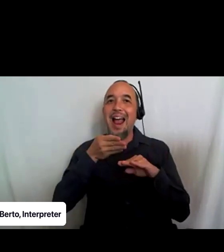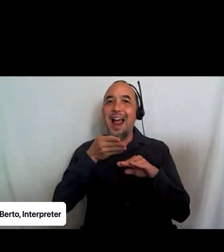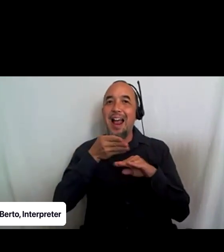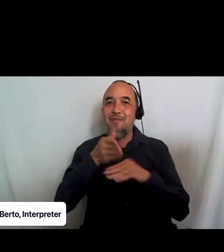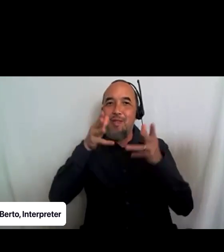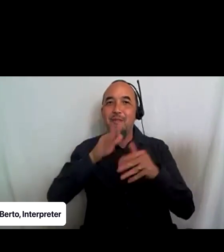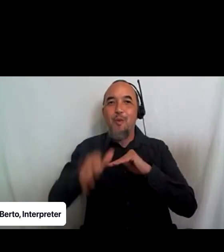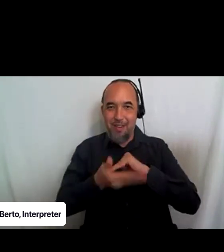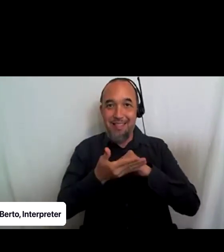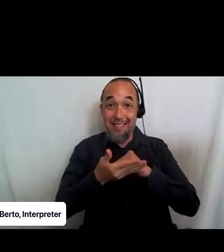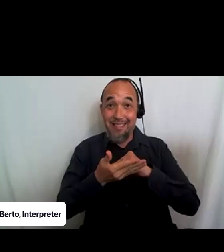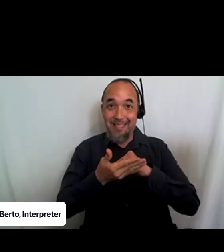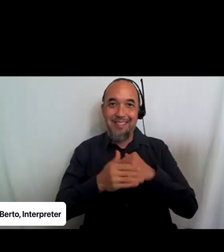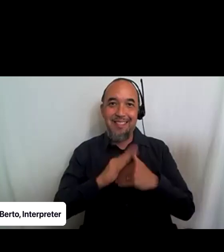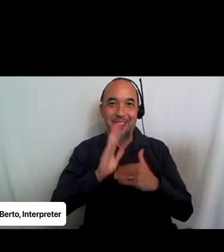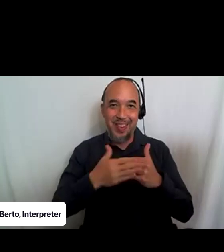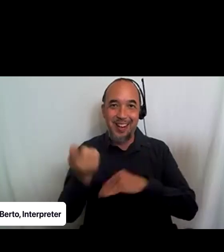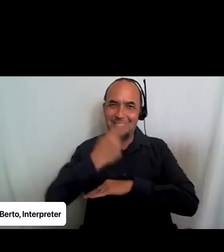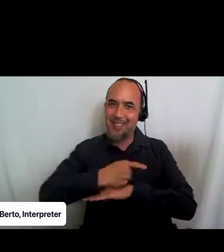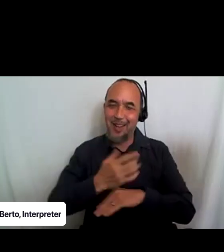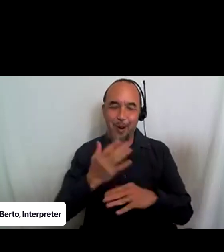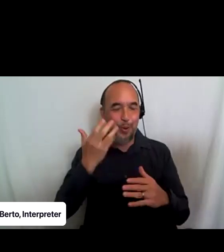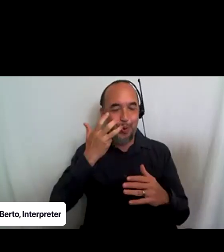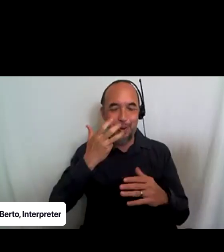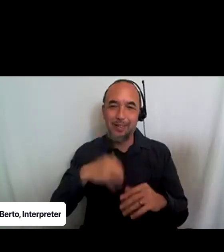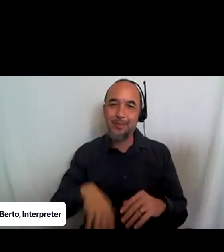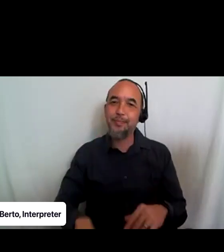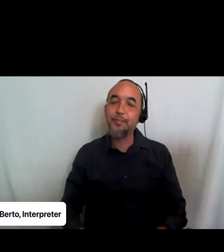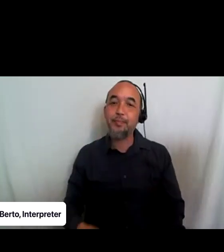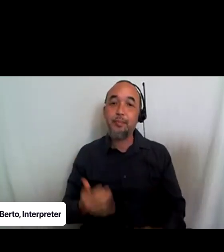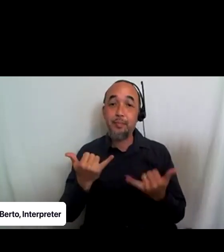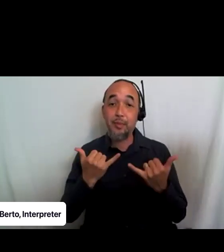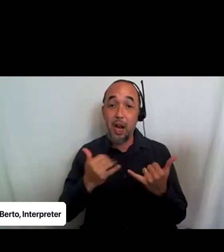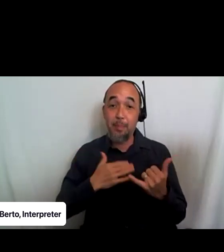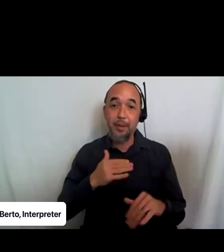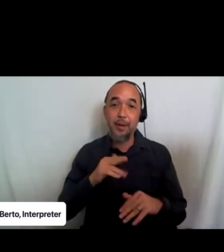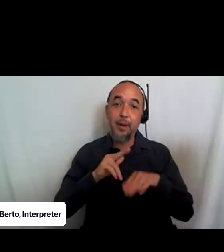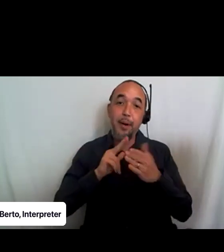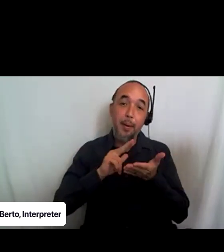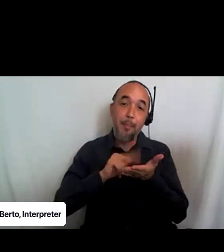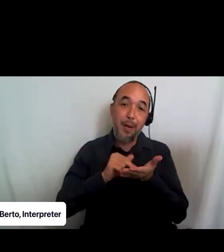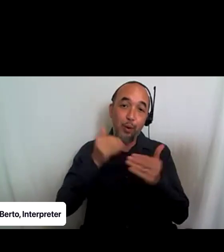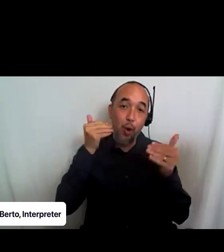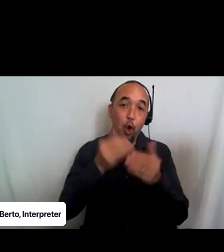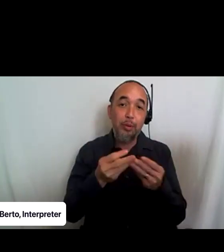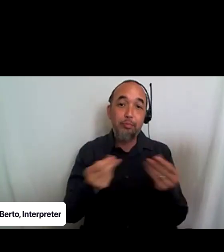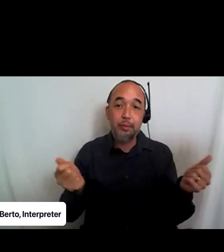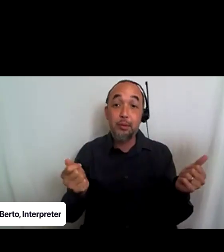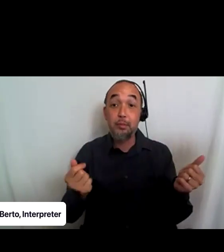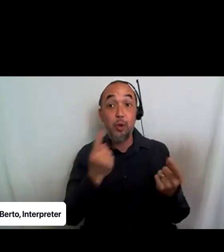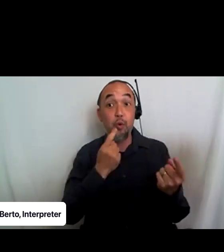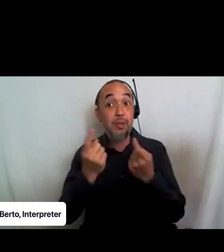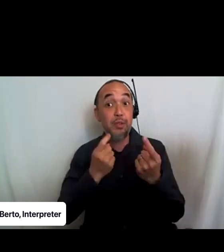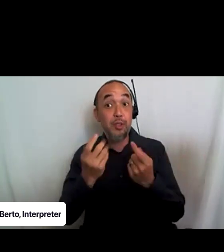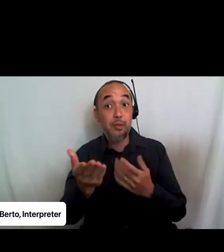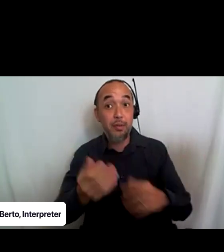Any other questions before I start this topping? My butter's almost melted. Yes. Let's see. There was